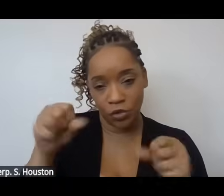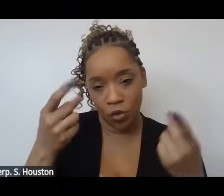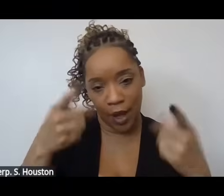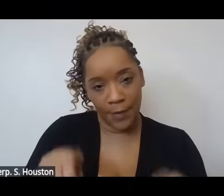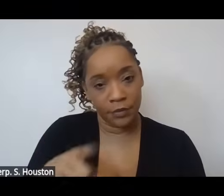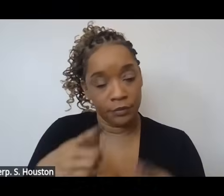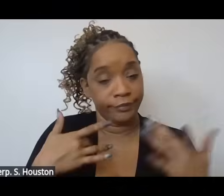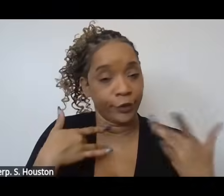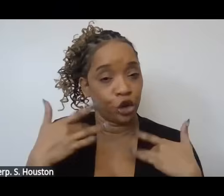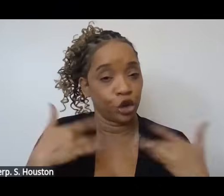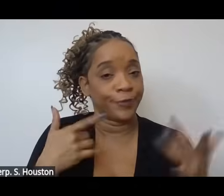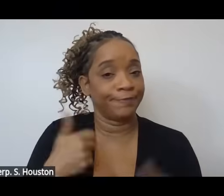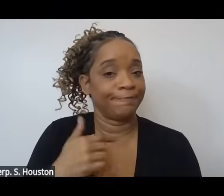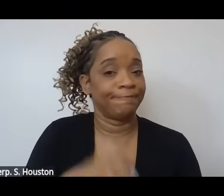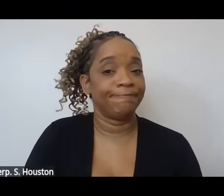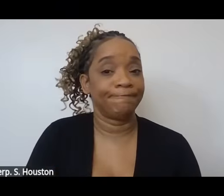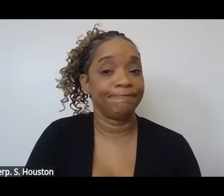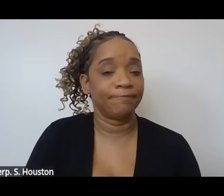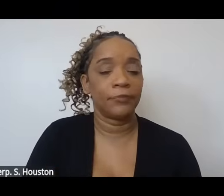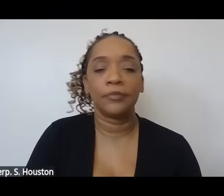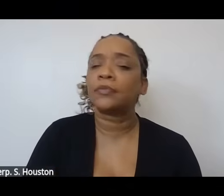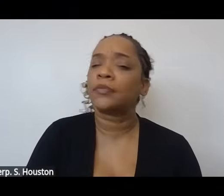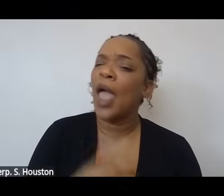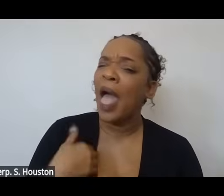I think we can definitely make clear that,